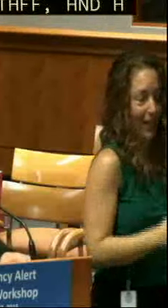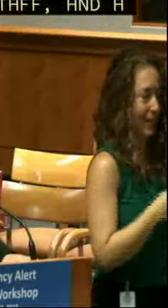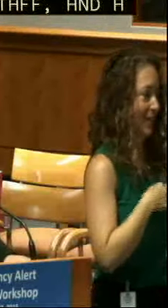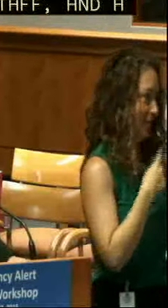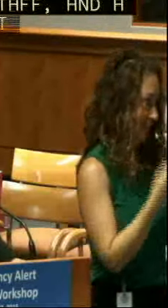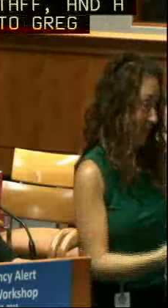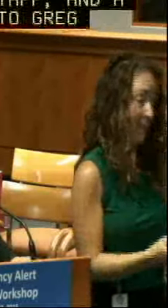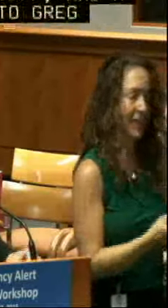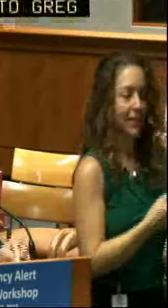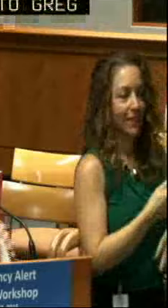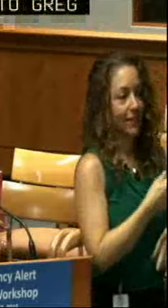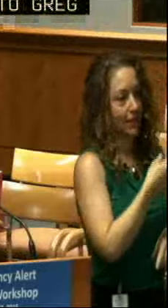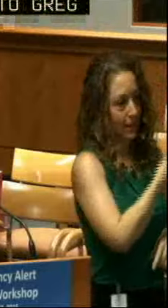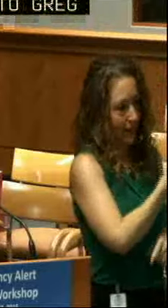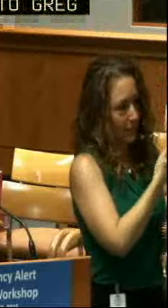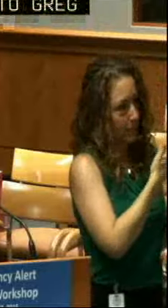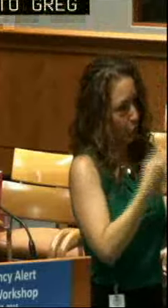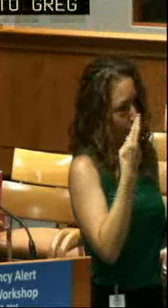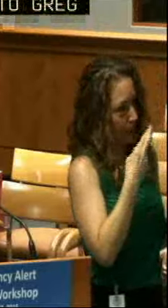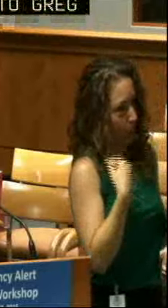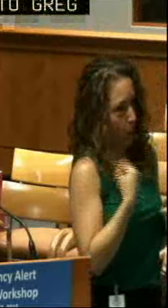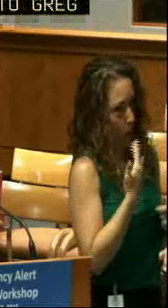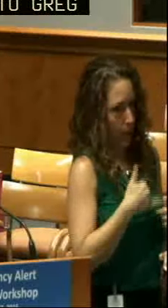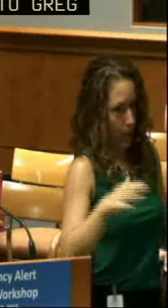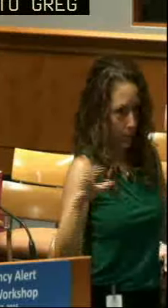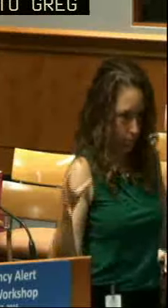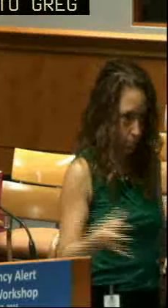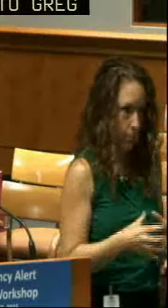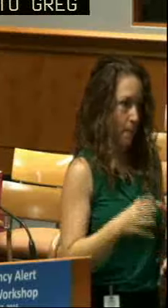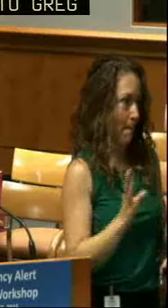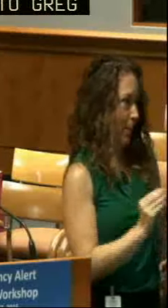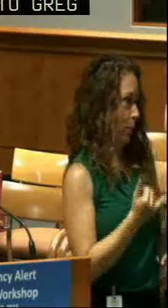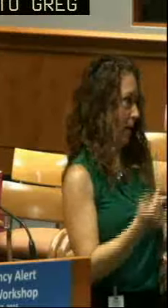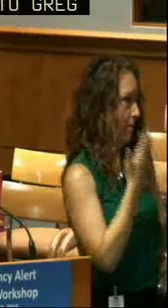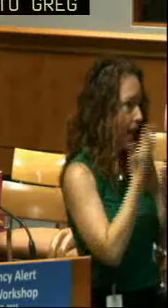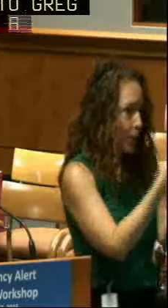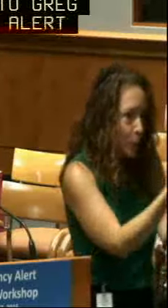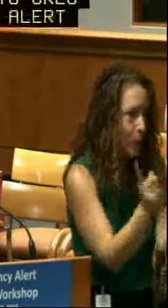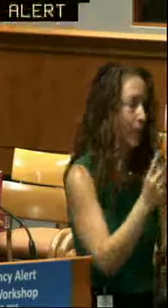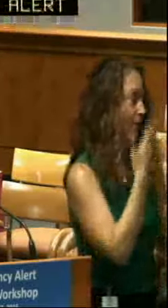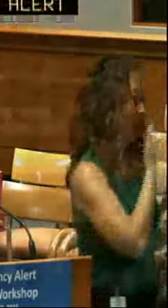reason why we're meeting here today. So thank you all, and thank you, Greg.